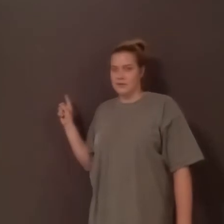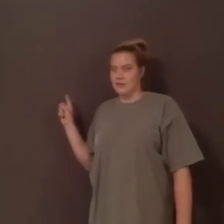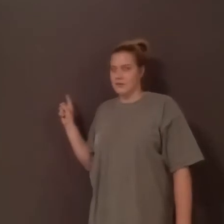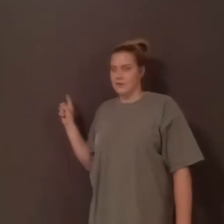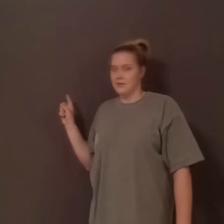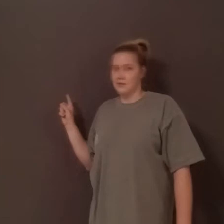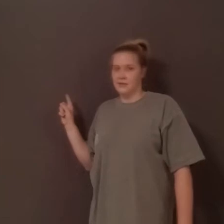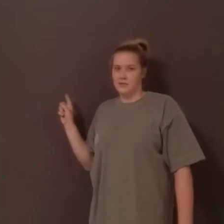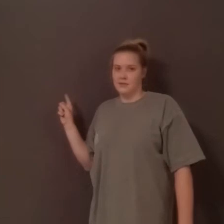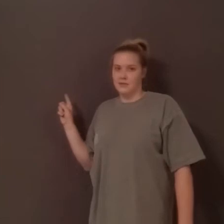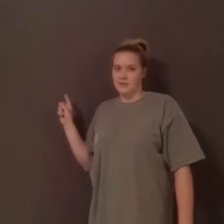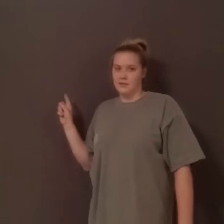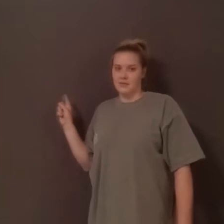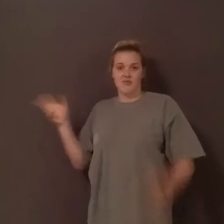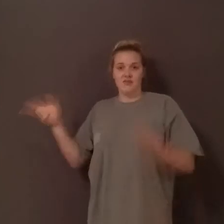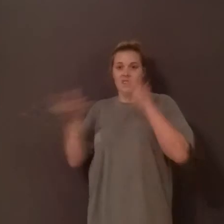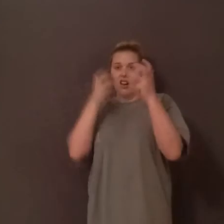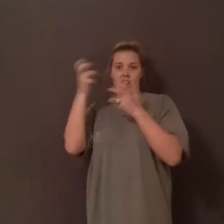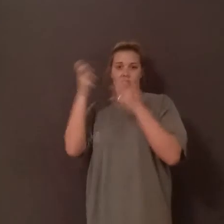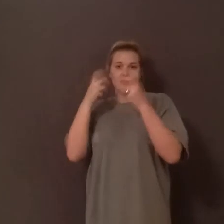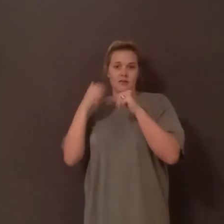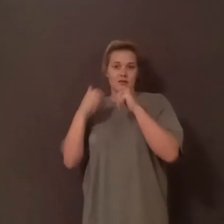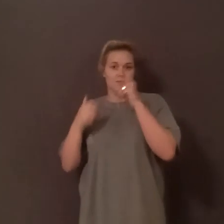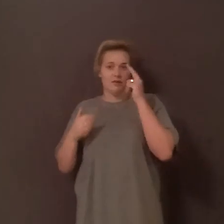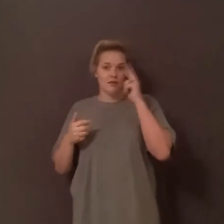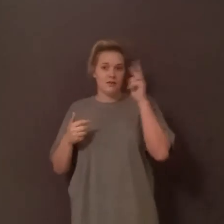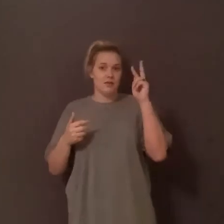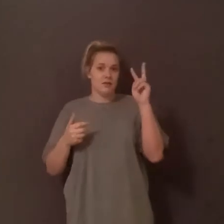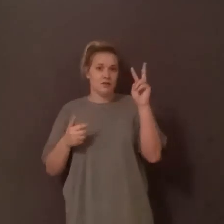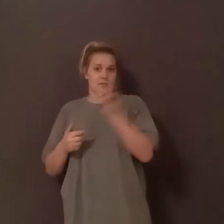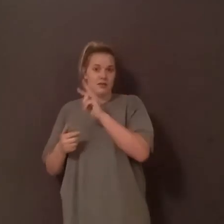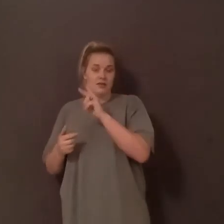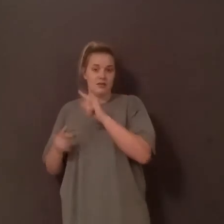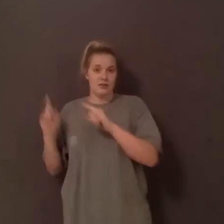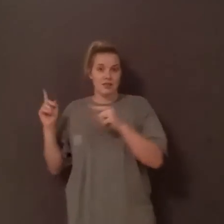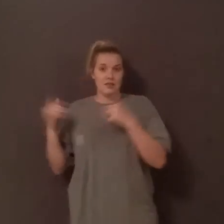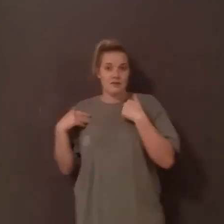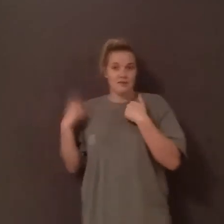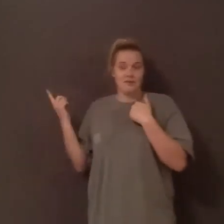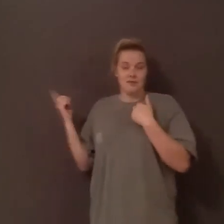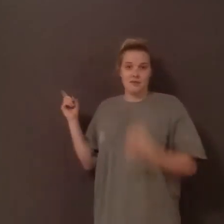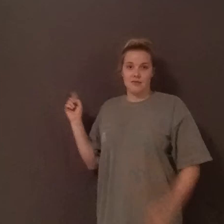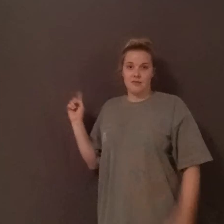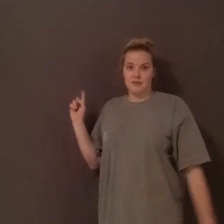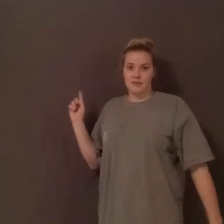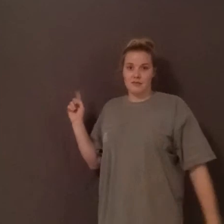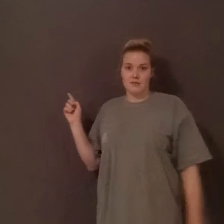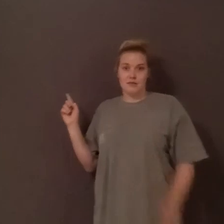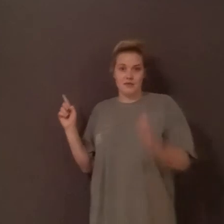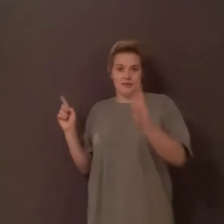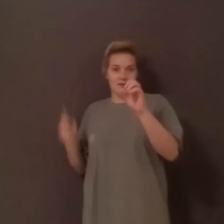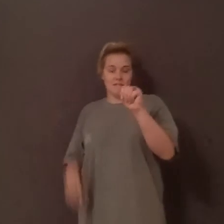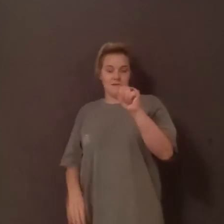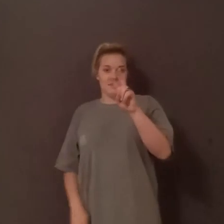doing with your life! Don't look away! He's got it. He's got it. This is David Miscavige right here. Where were you getting that from?